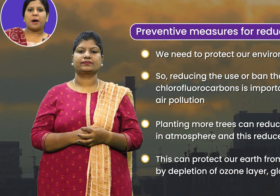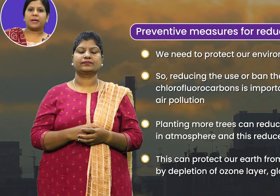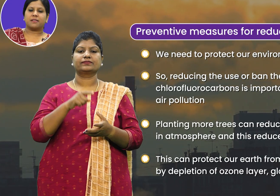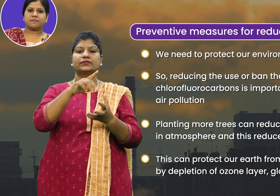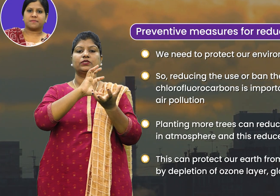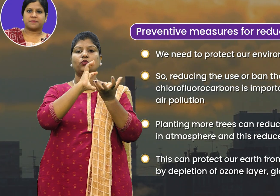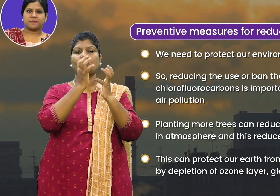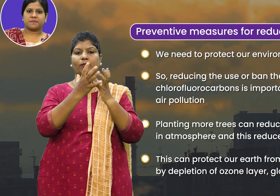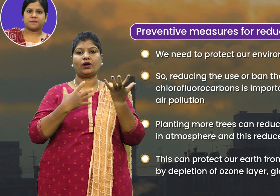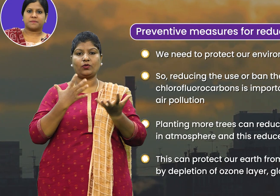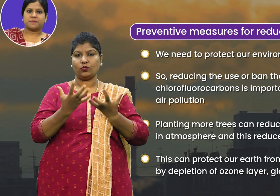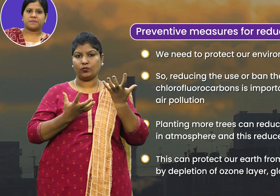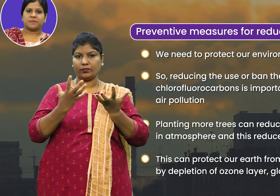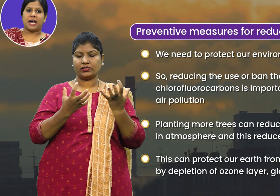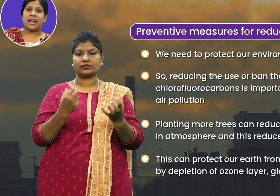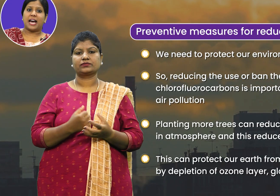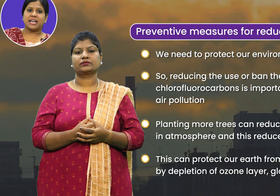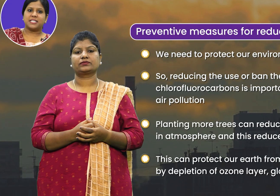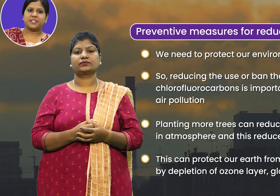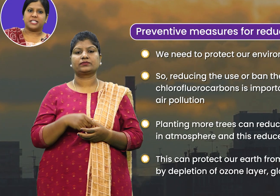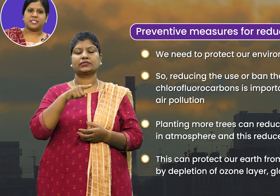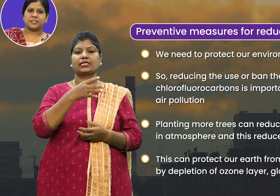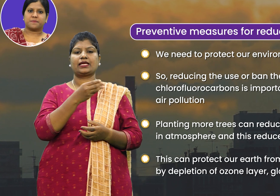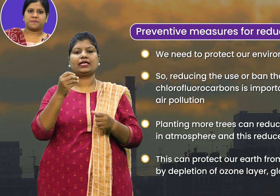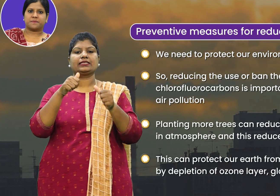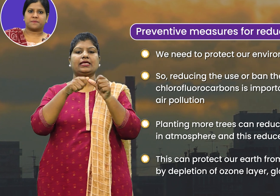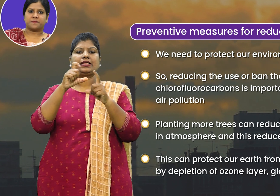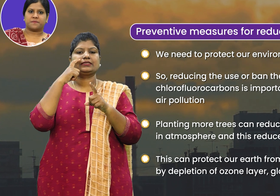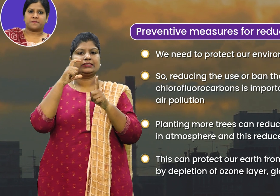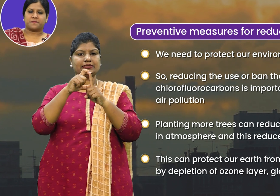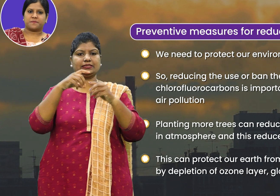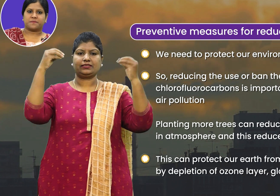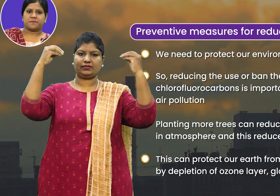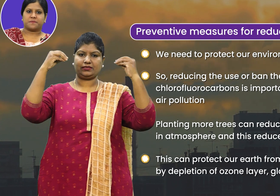global warming and acid rains.